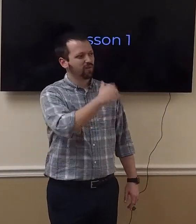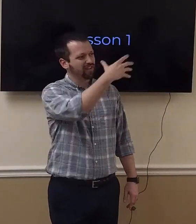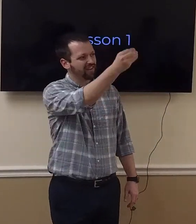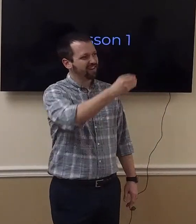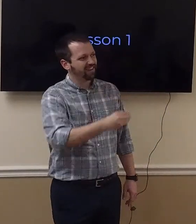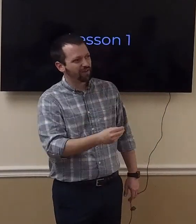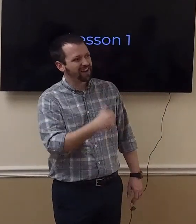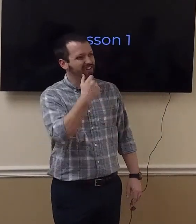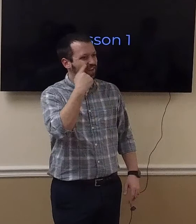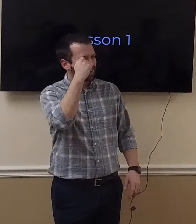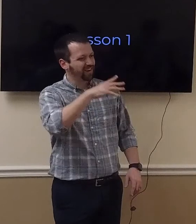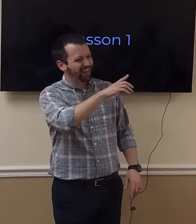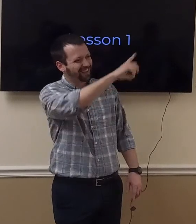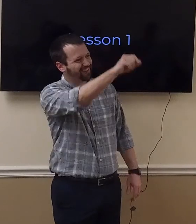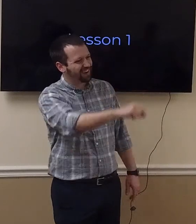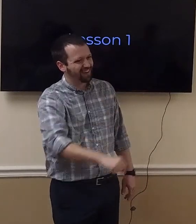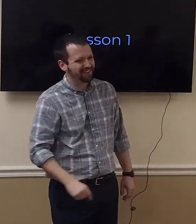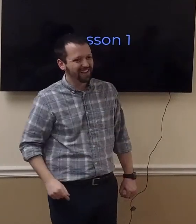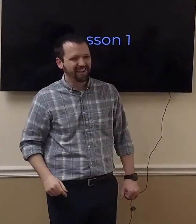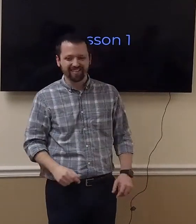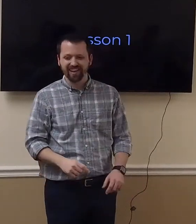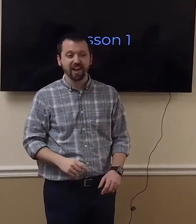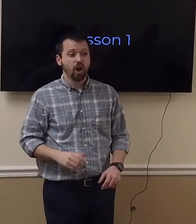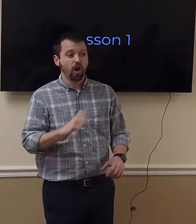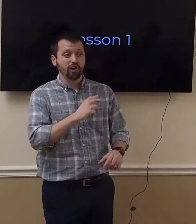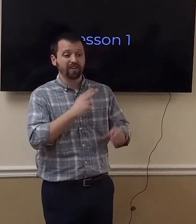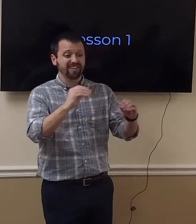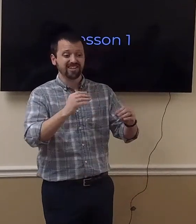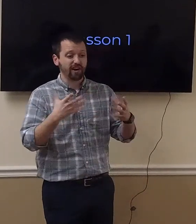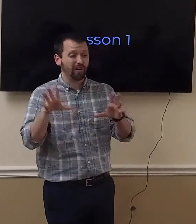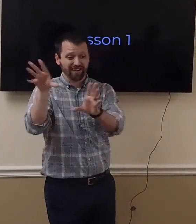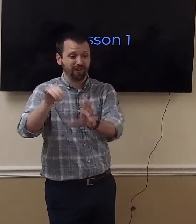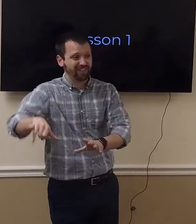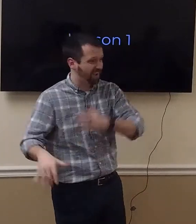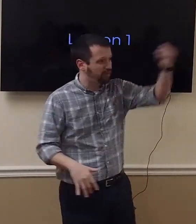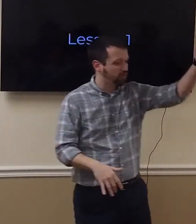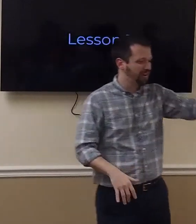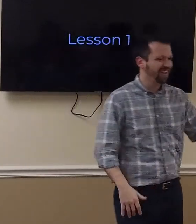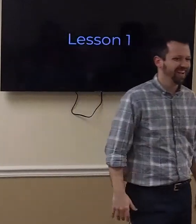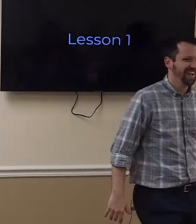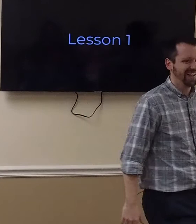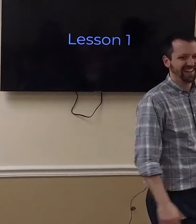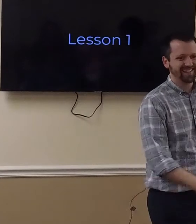Juan's gone. Okay, we had another deaf guy here, but I guess he's gone. He's like, oh, Cody's teaching. I don't want to get involved in that.